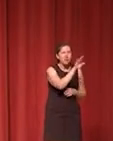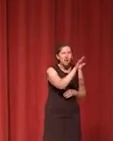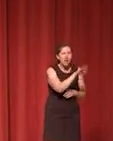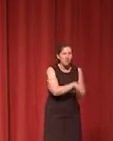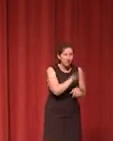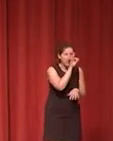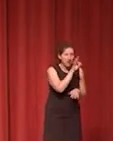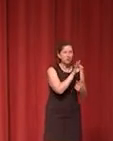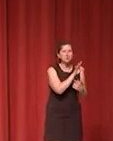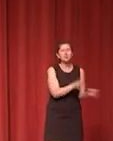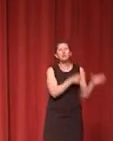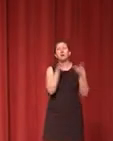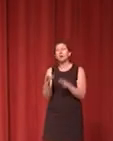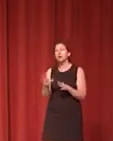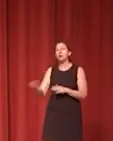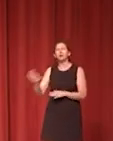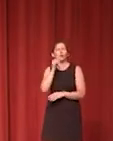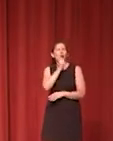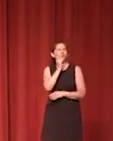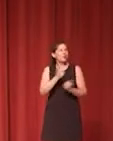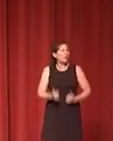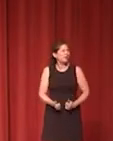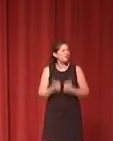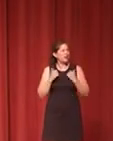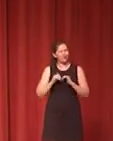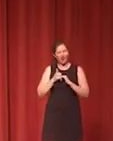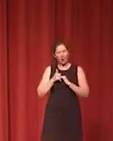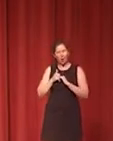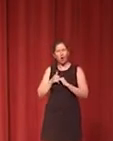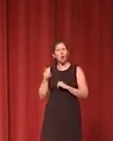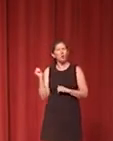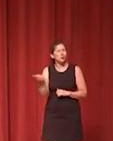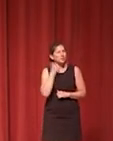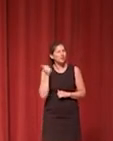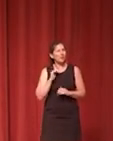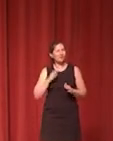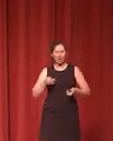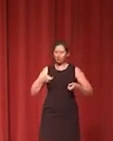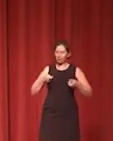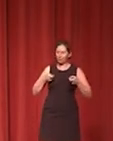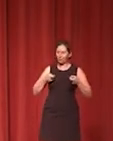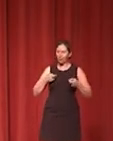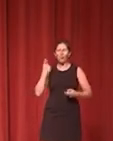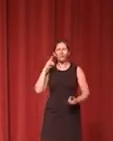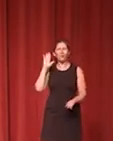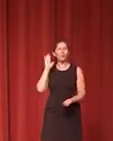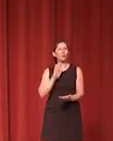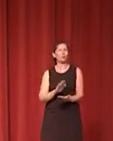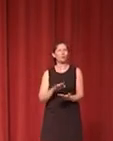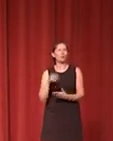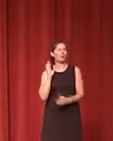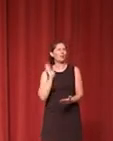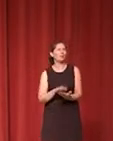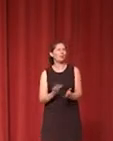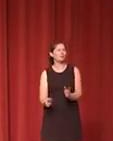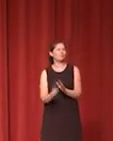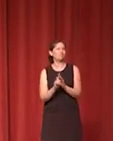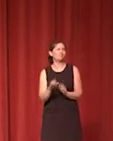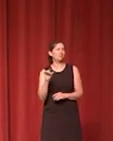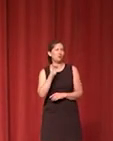other things that controlling our blood vessel risk factors that can make a difference in our risk for Alzheimer's. Next slide.